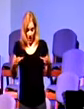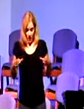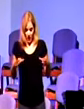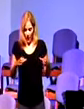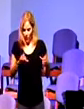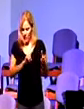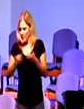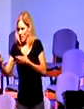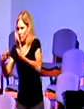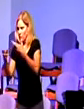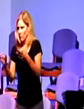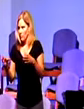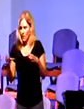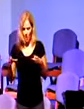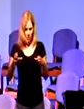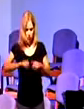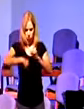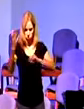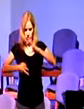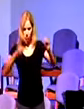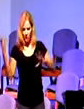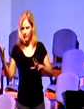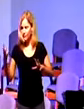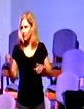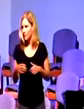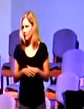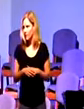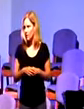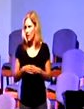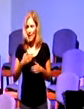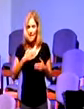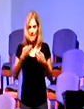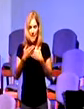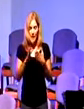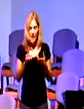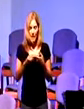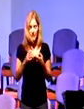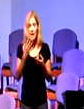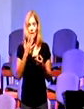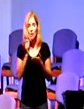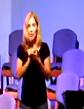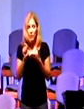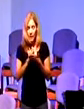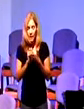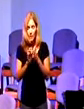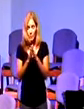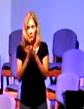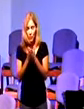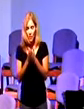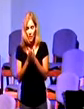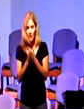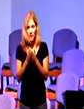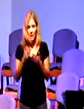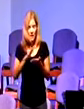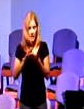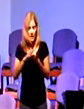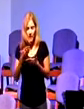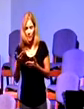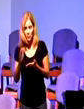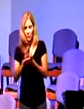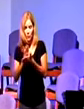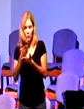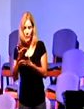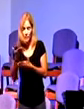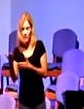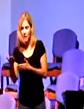back to the room, and I just started ripping it apart. And in my box, I found crayons, coloring book, hygiene items, school